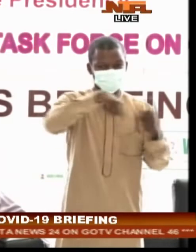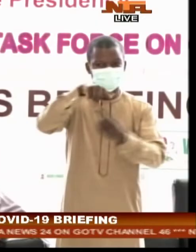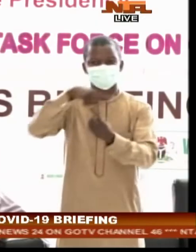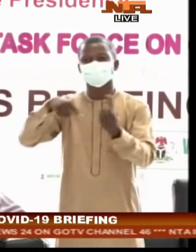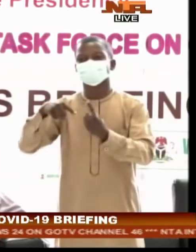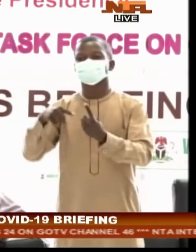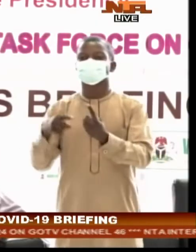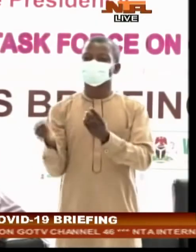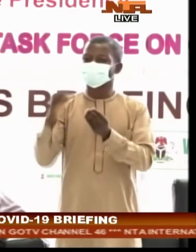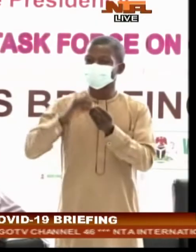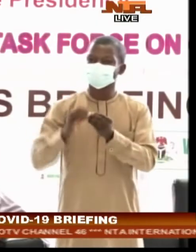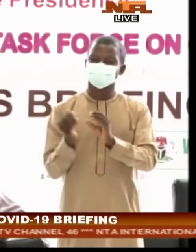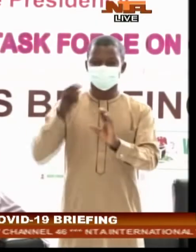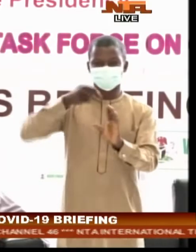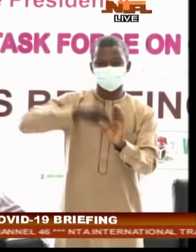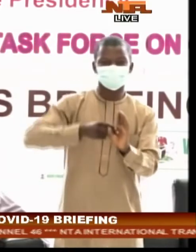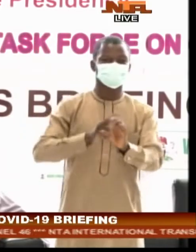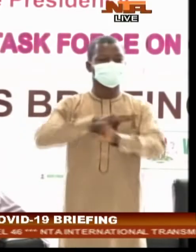national briefing for today,